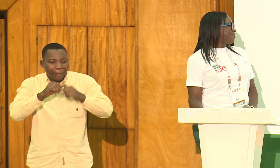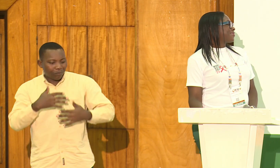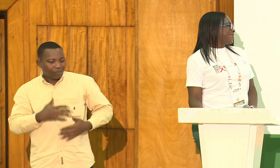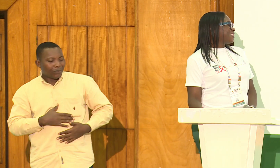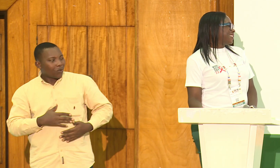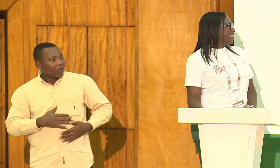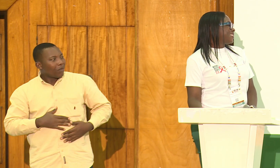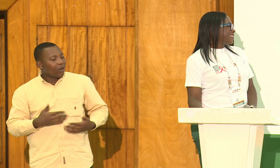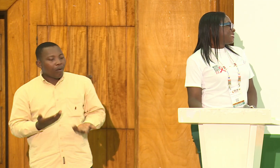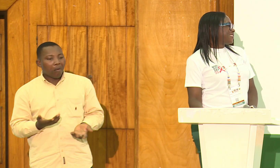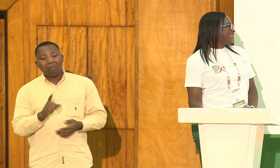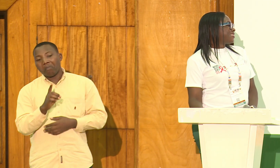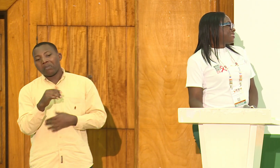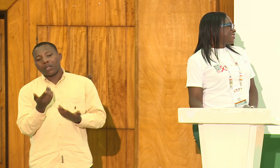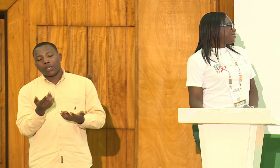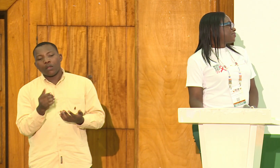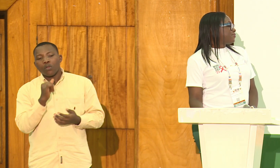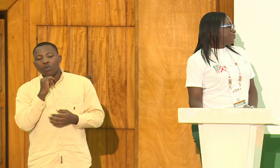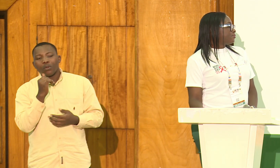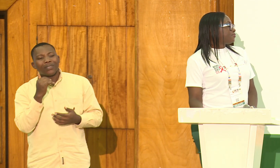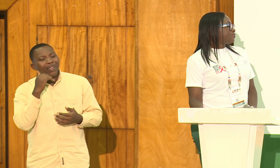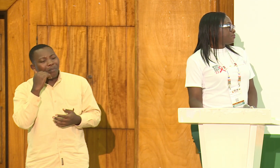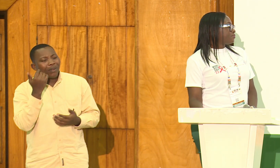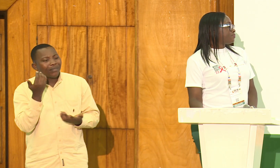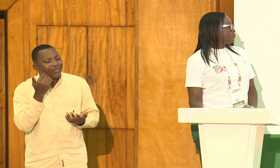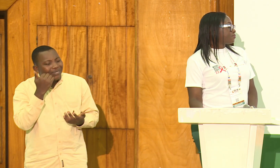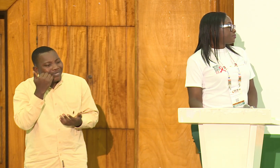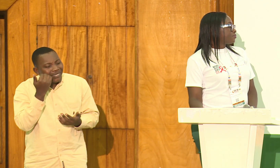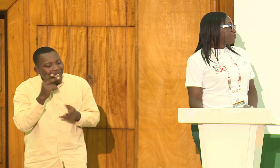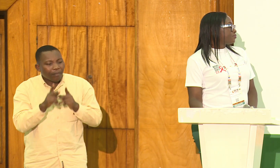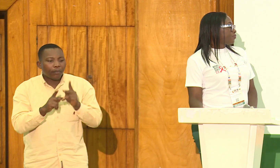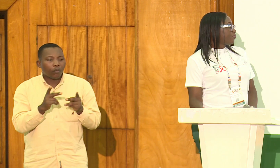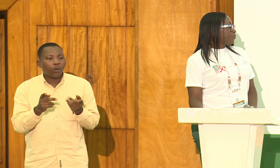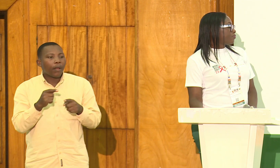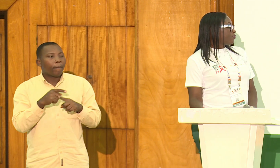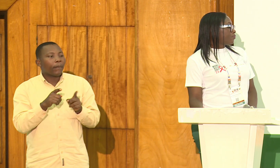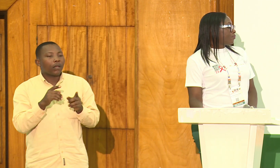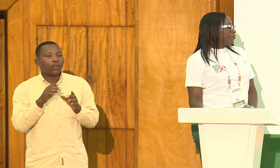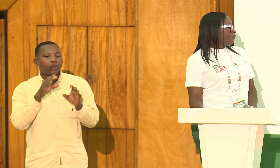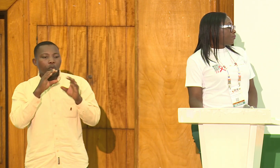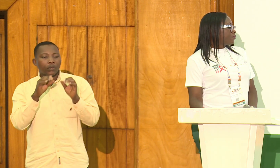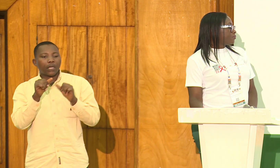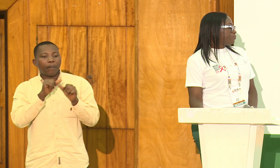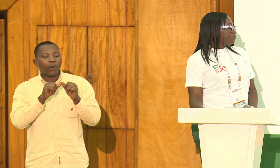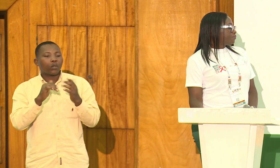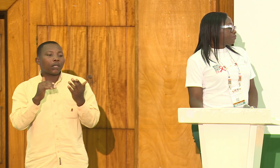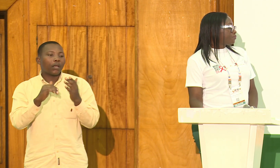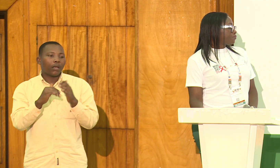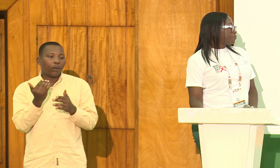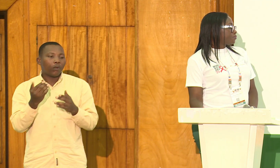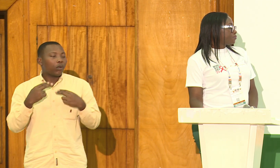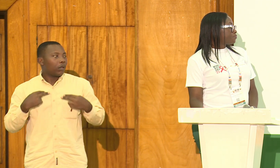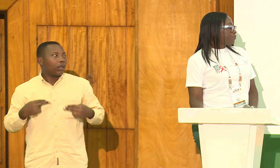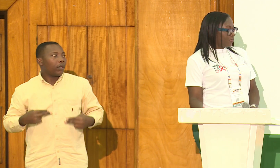or elsewhere. It's not about shaming people. The conversation should always be around health.